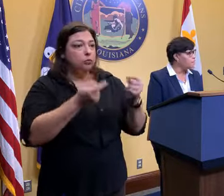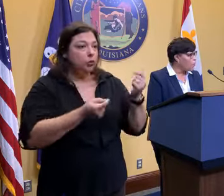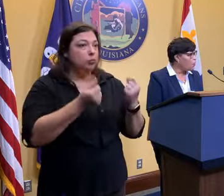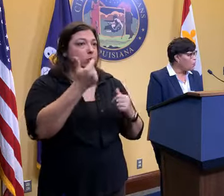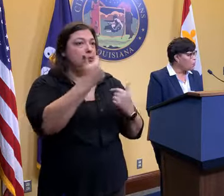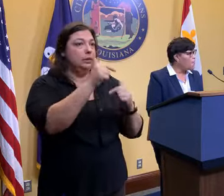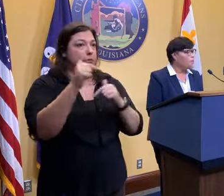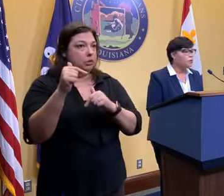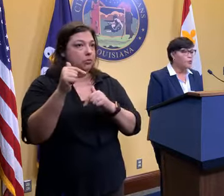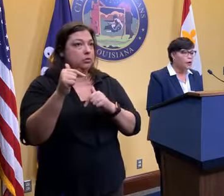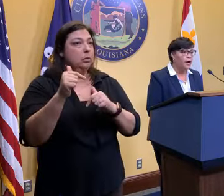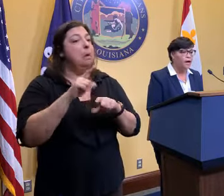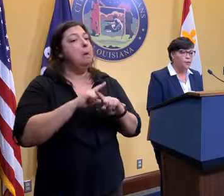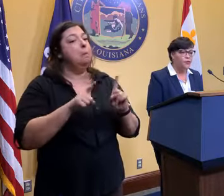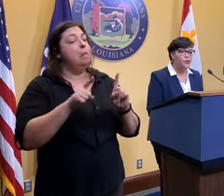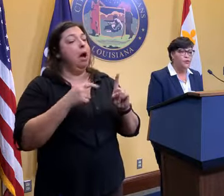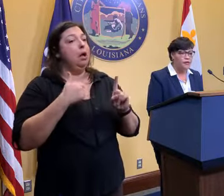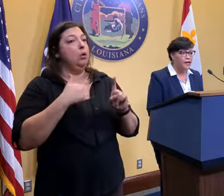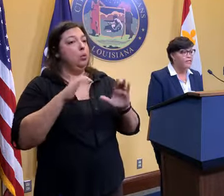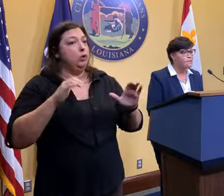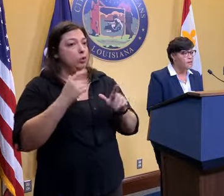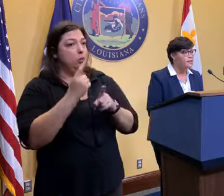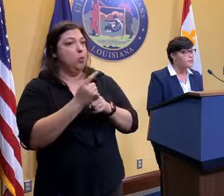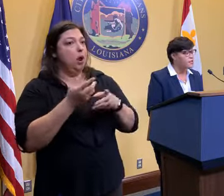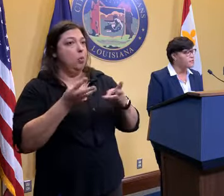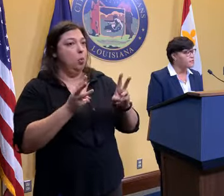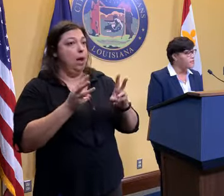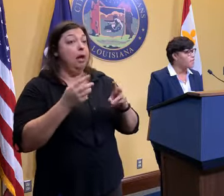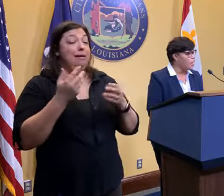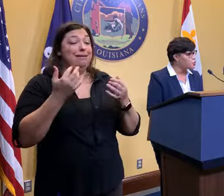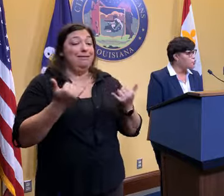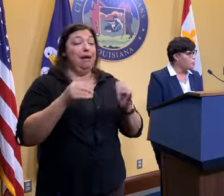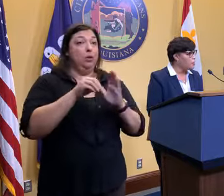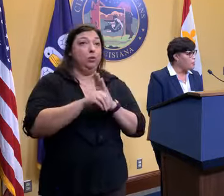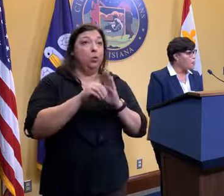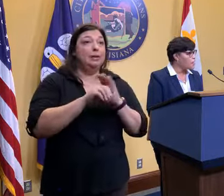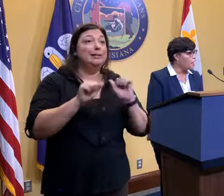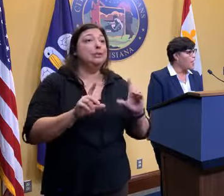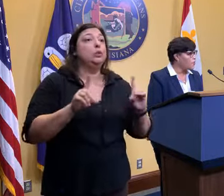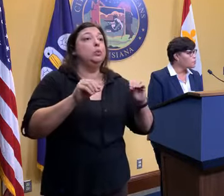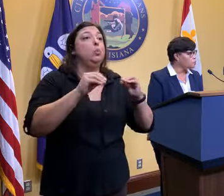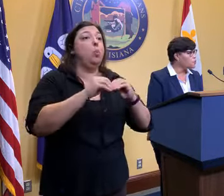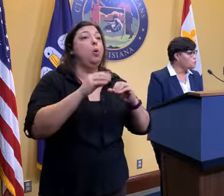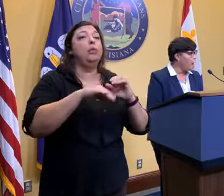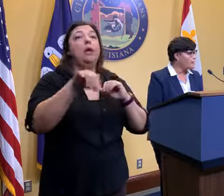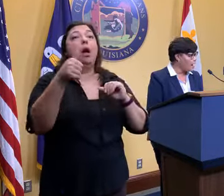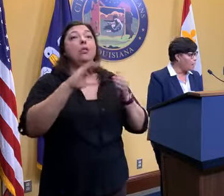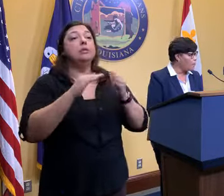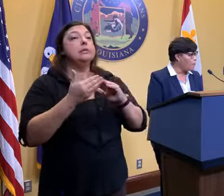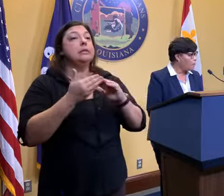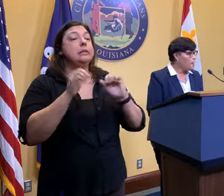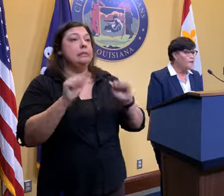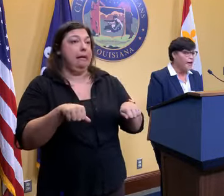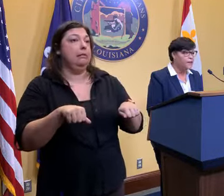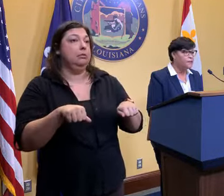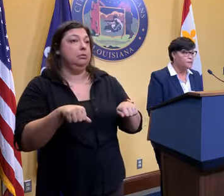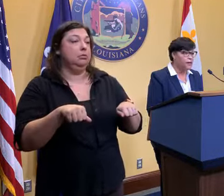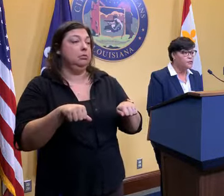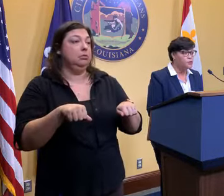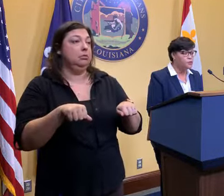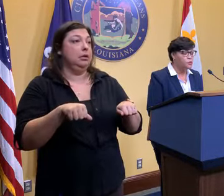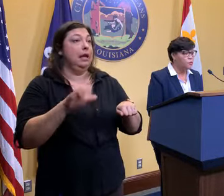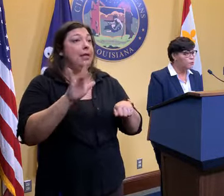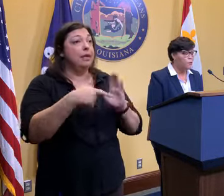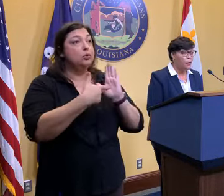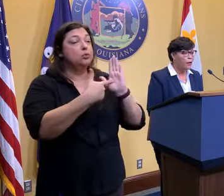rightfully so, because we're able to do things that many cities in this country are not able to do right now. And that